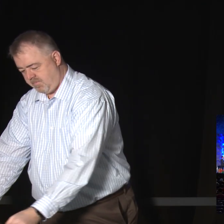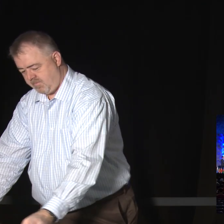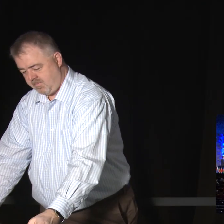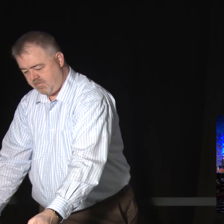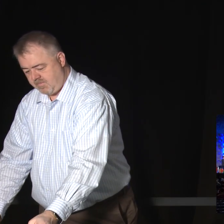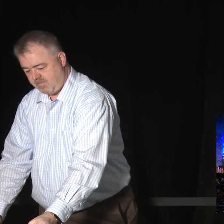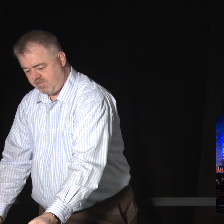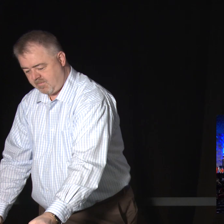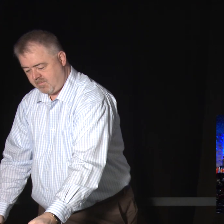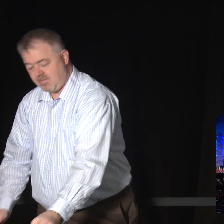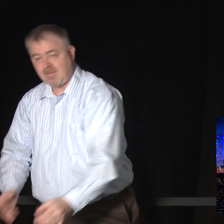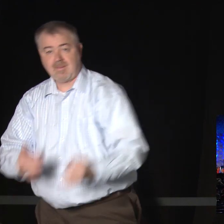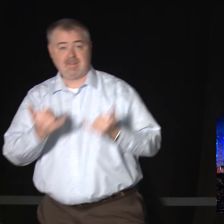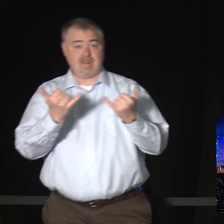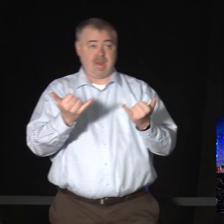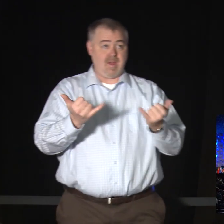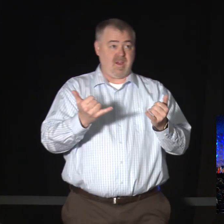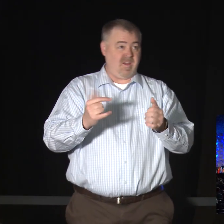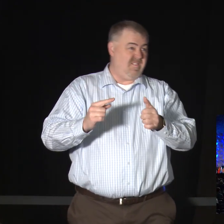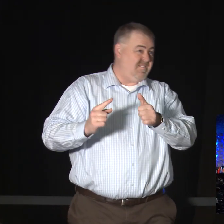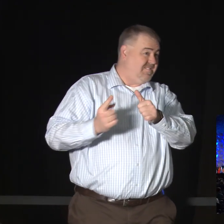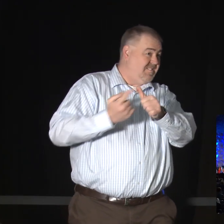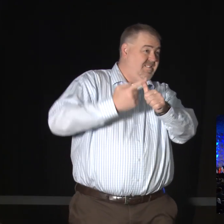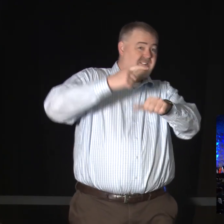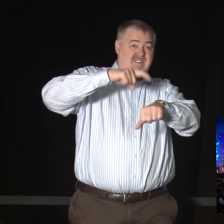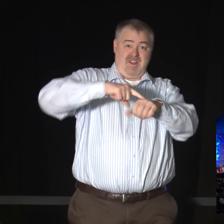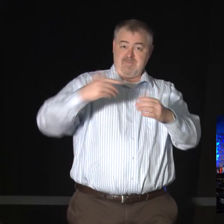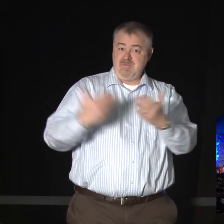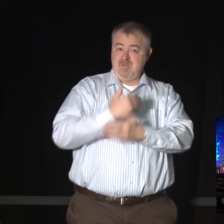First time in this new year, let's stand and sing our